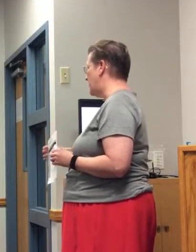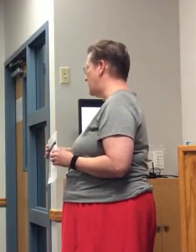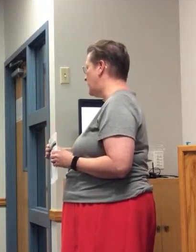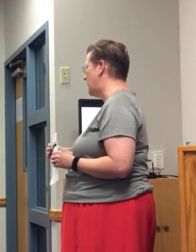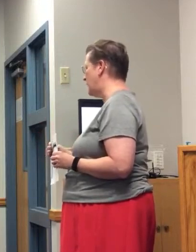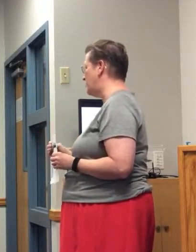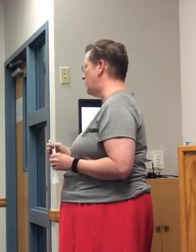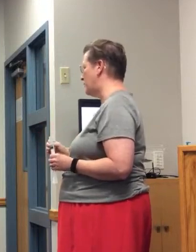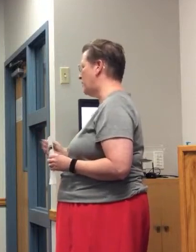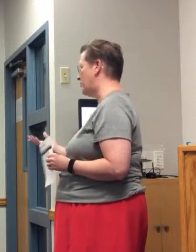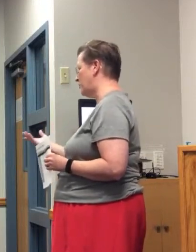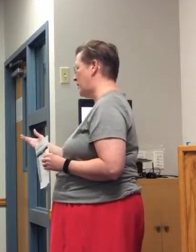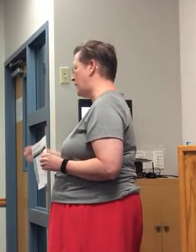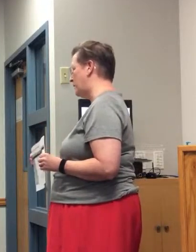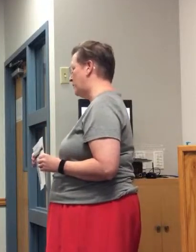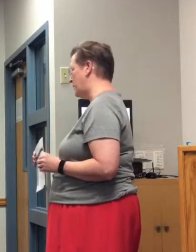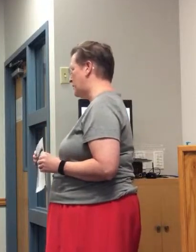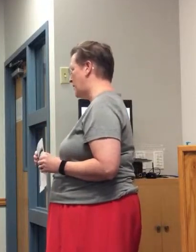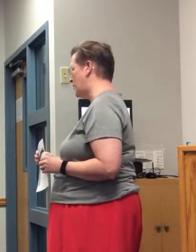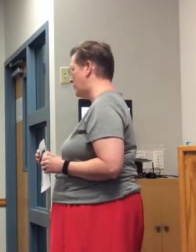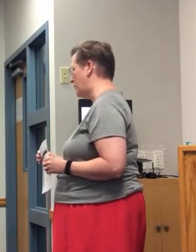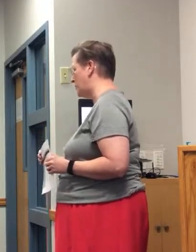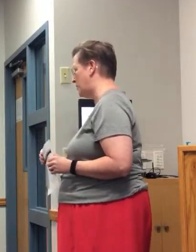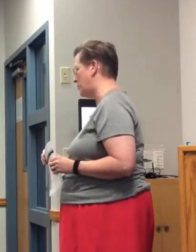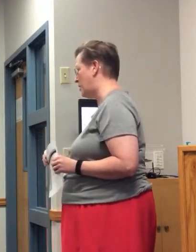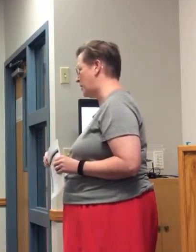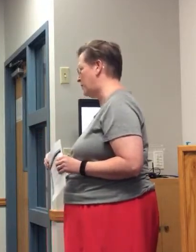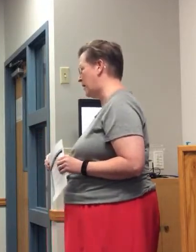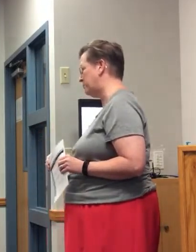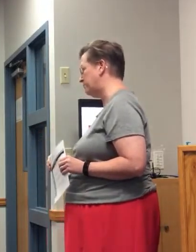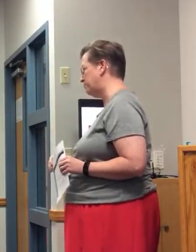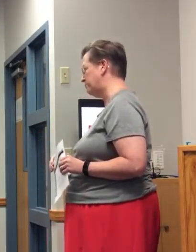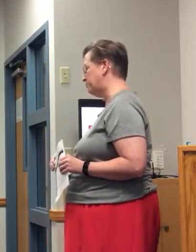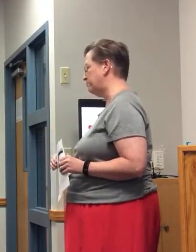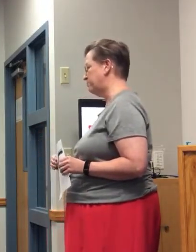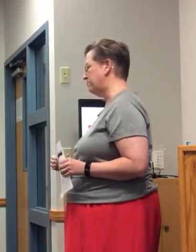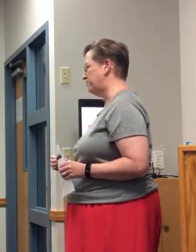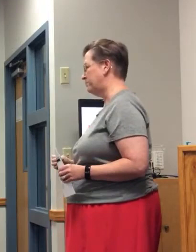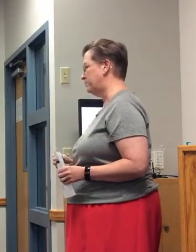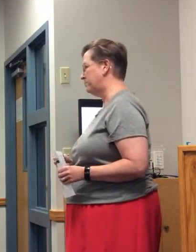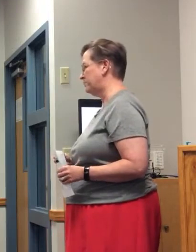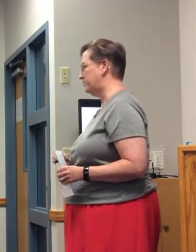can see those. And they do include a lot of the redesign components that you're talking about.